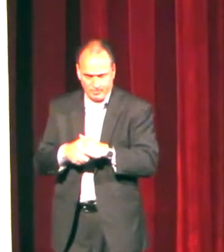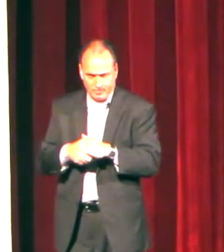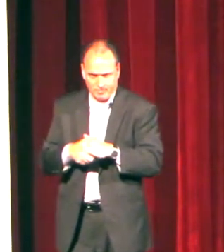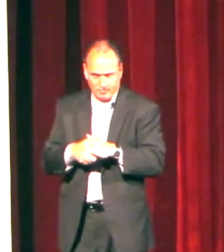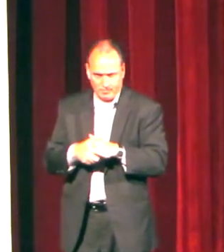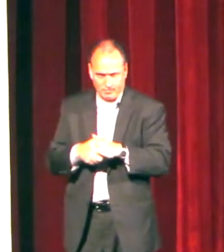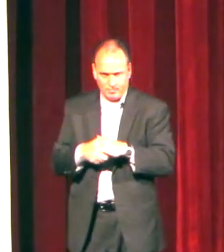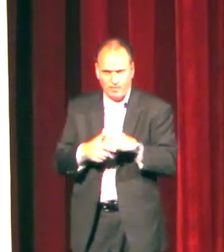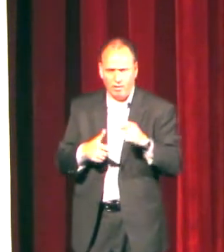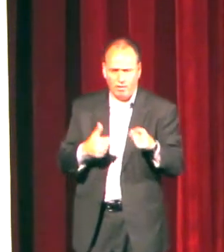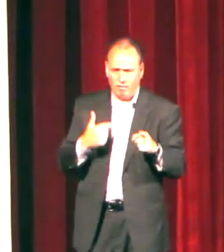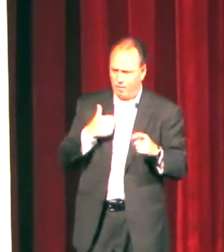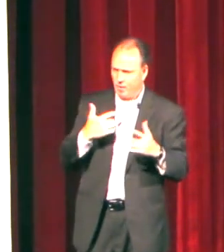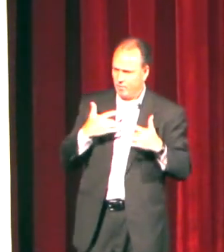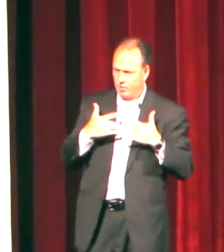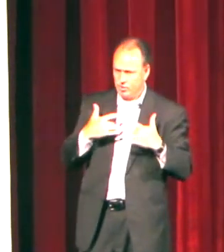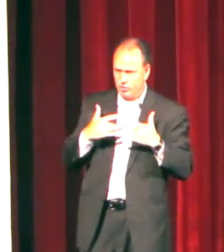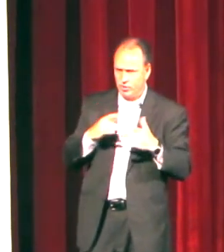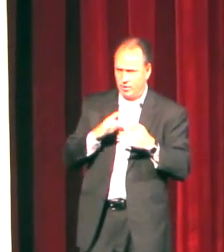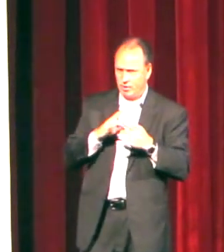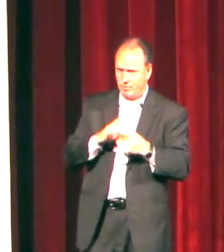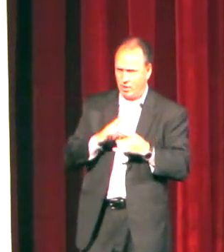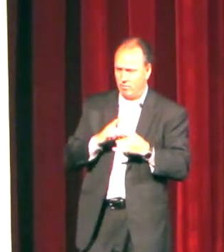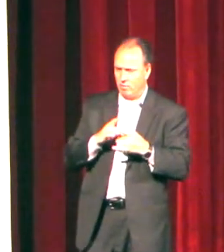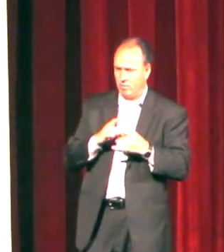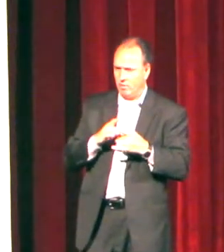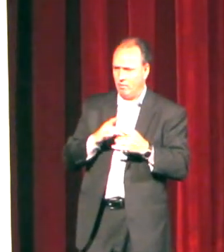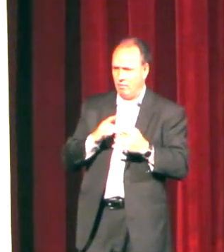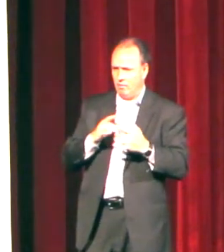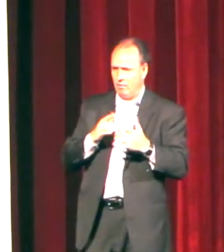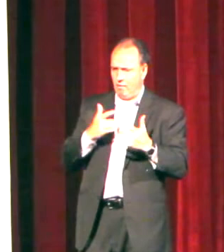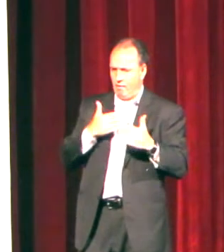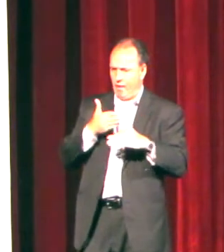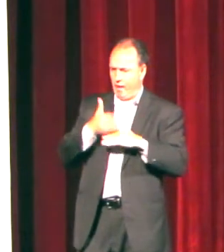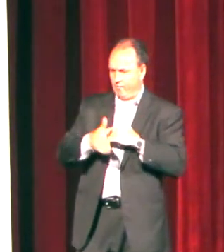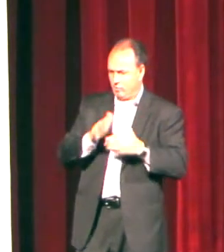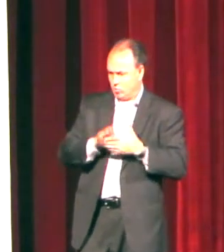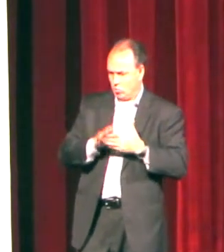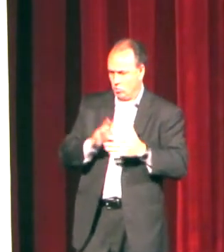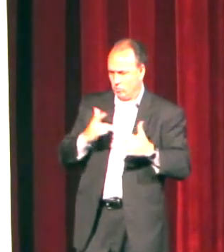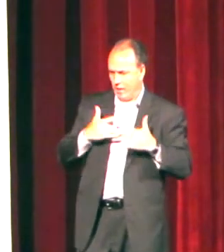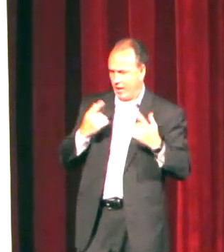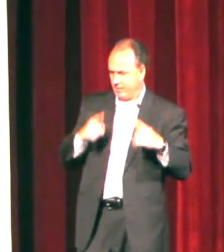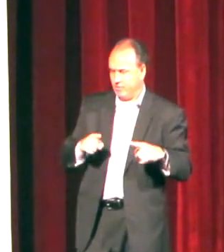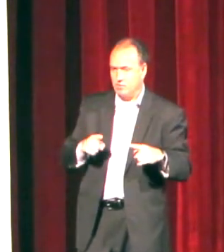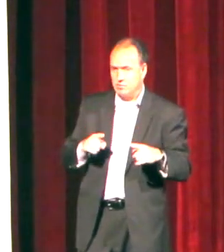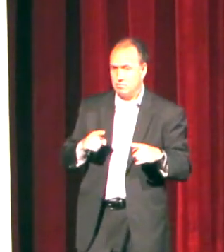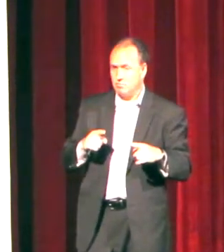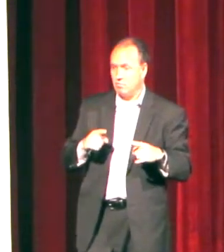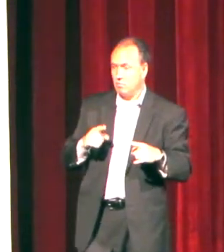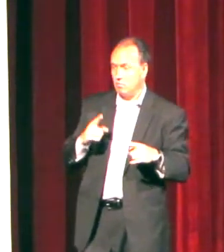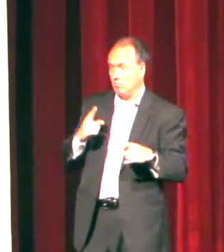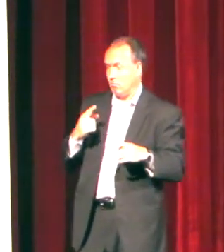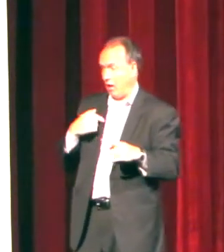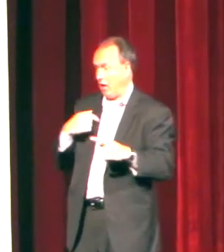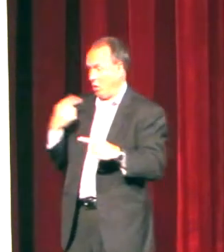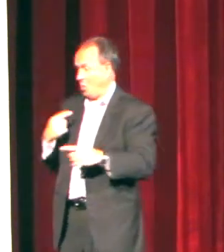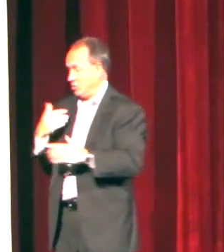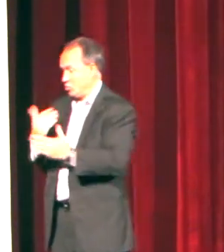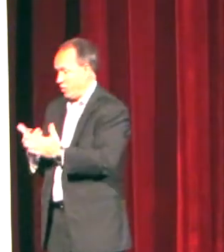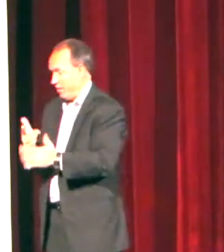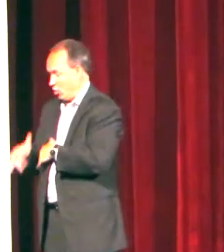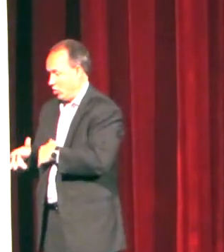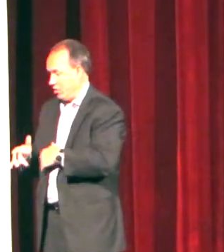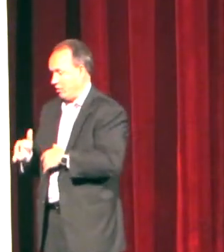I'm concerned about after school activities, like the safety, because I don't survive really for anything. And I have